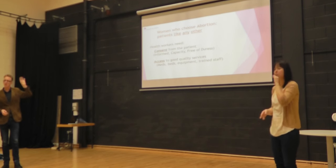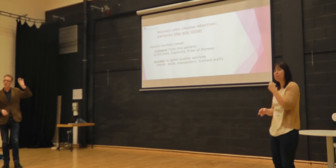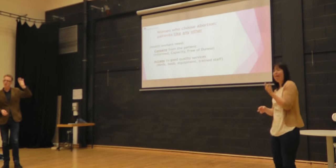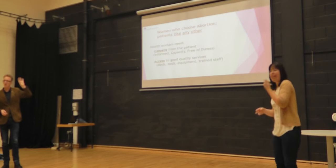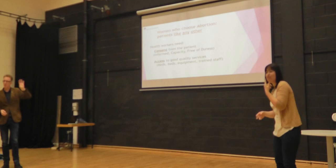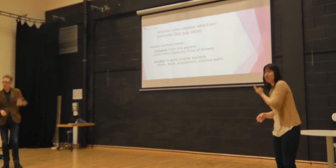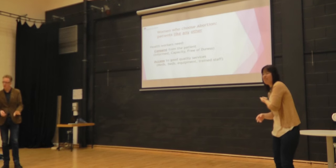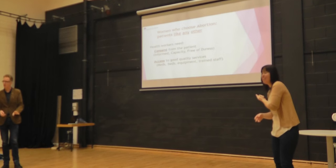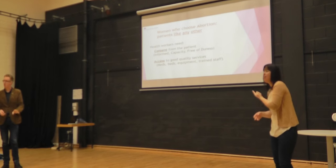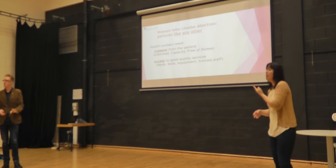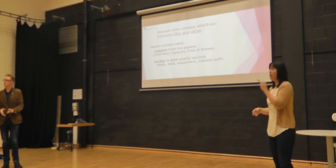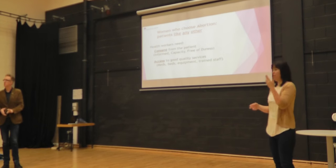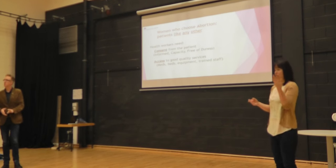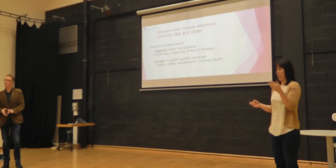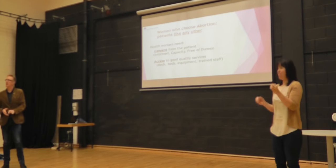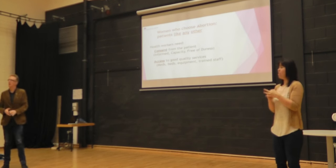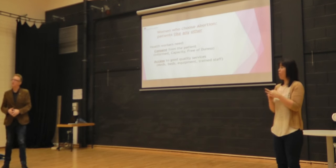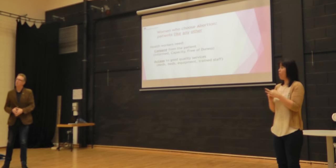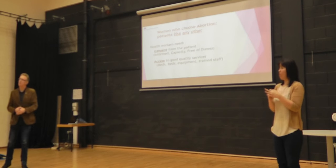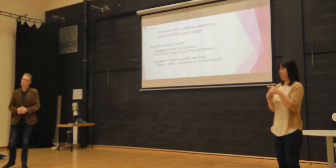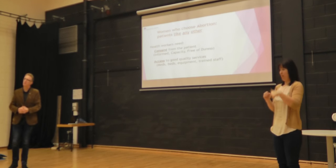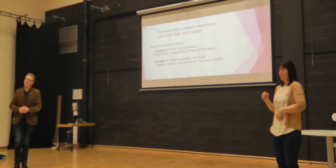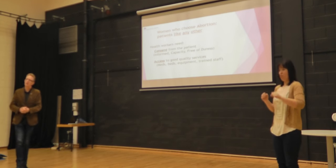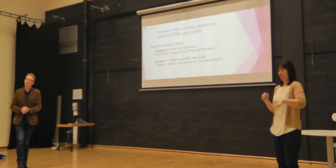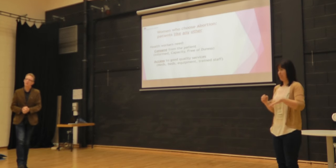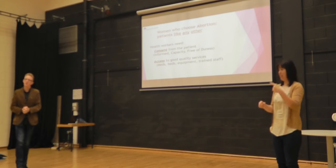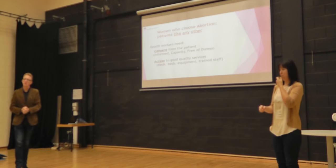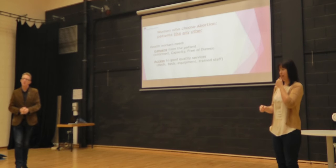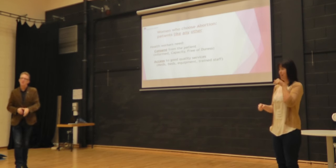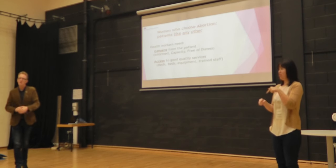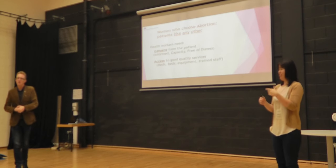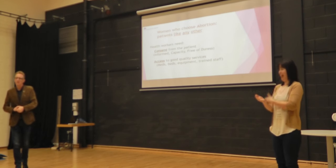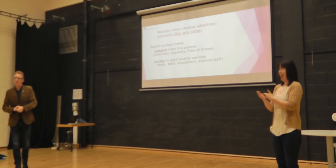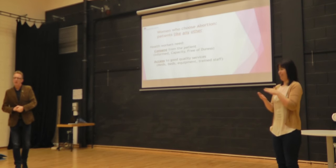medications are illegal in Ireland.